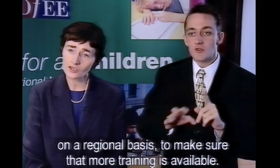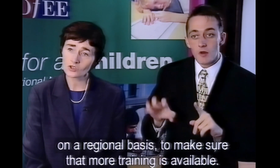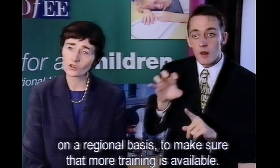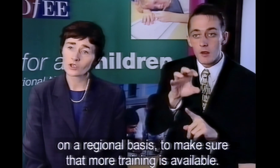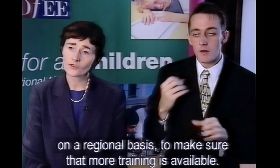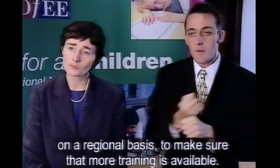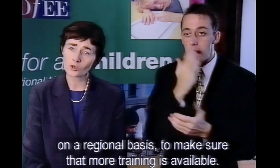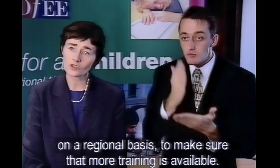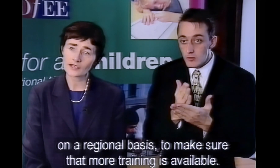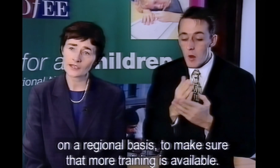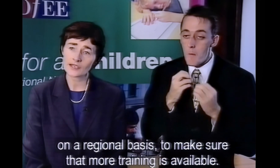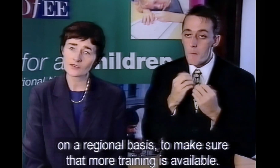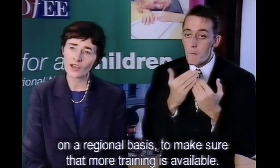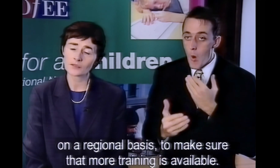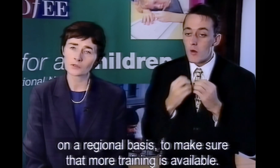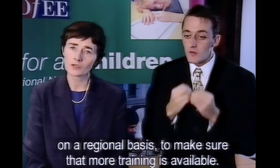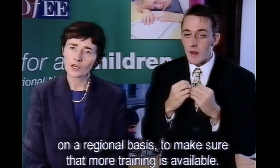sure that more training is available.